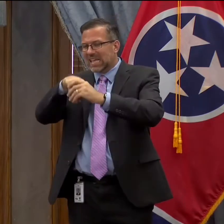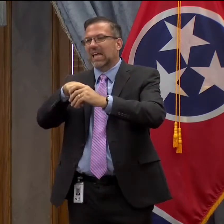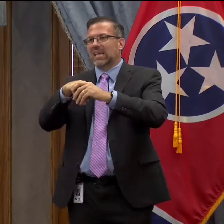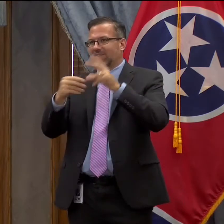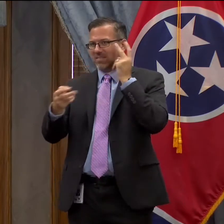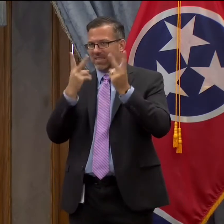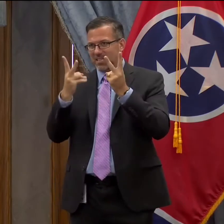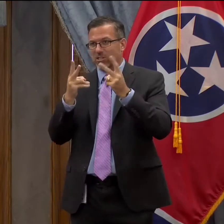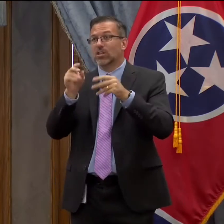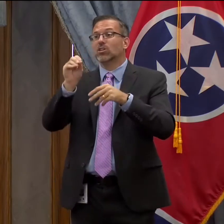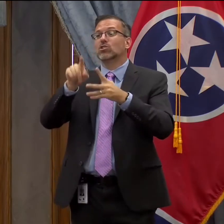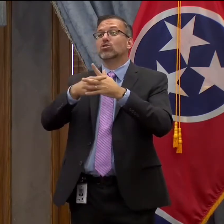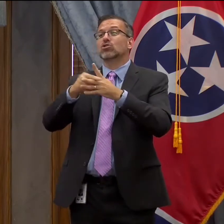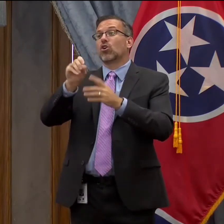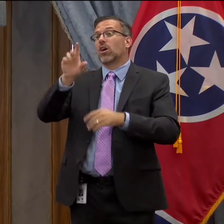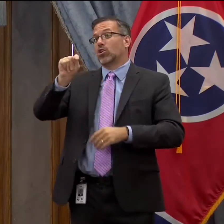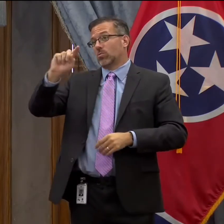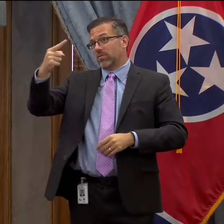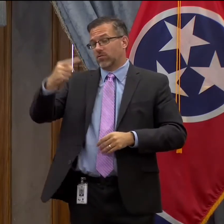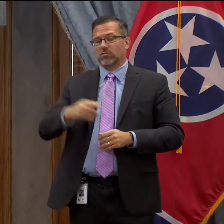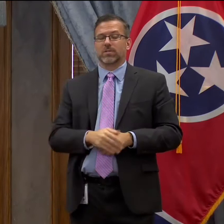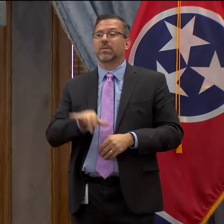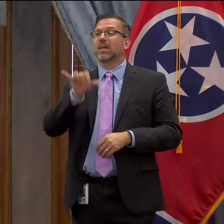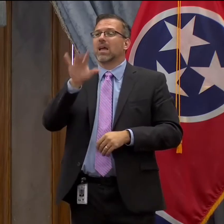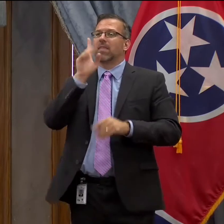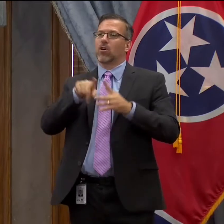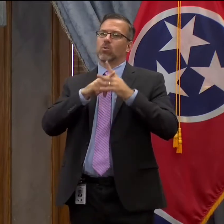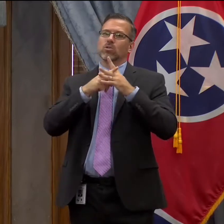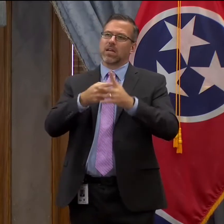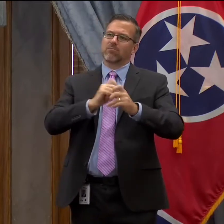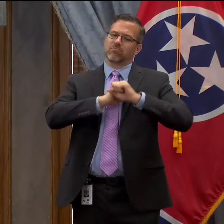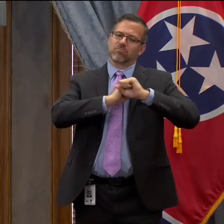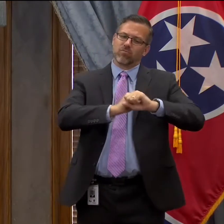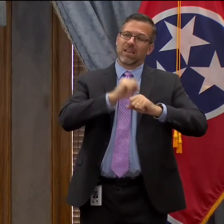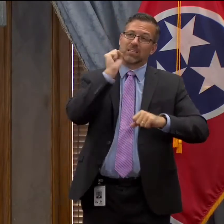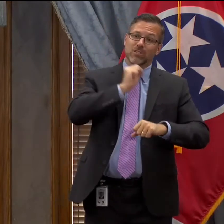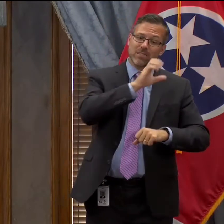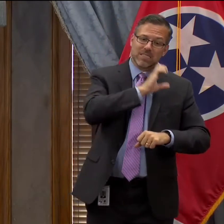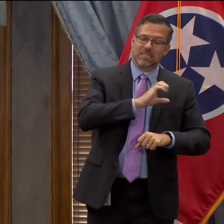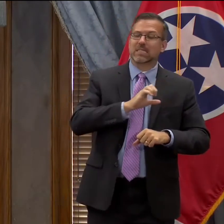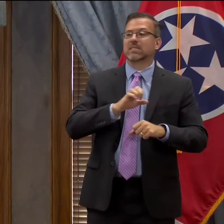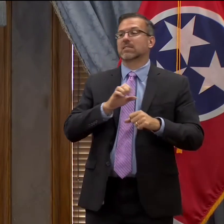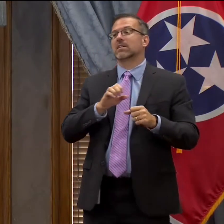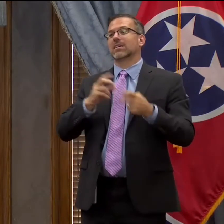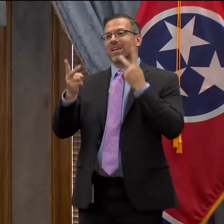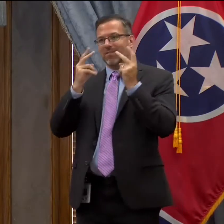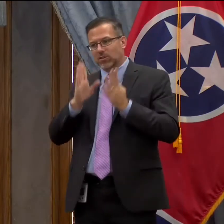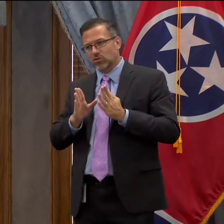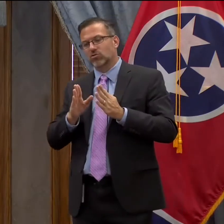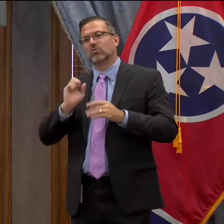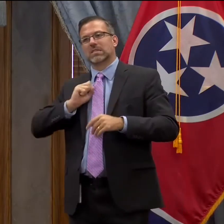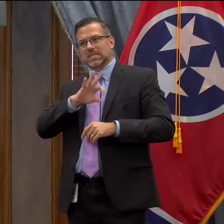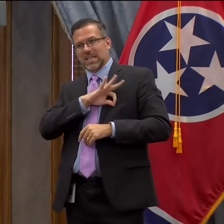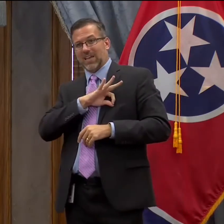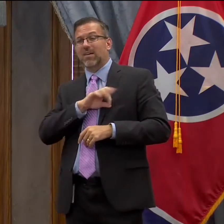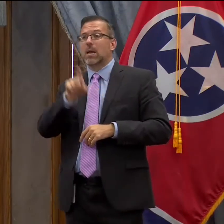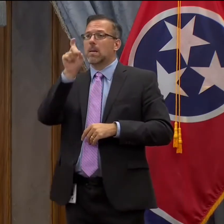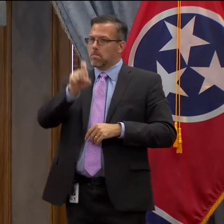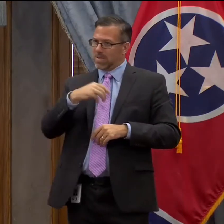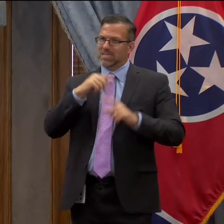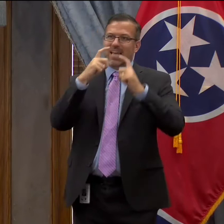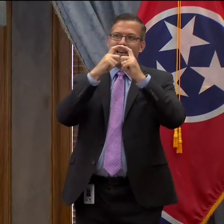strictest precautions for the safety of both residents and staff, including face coverings, physical distancing,